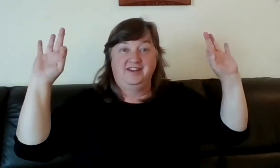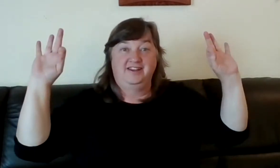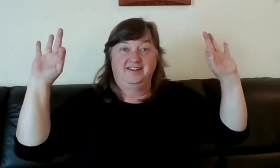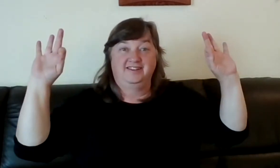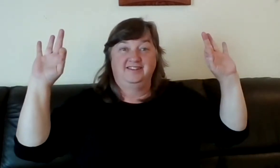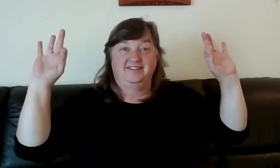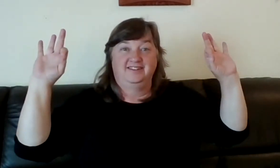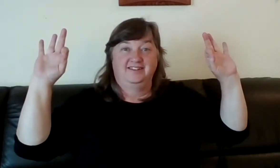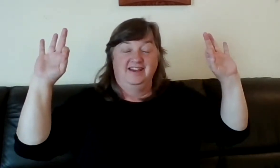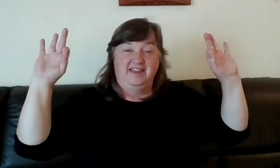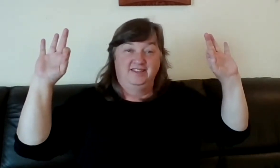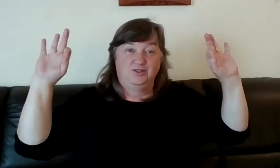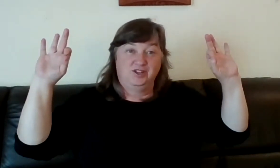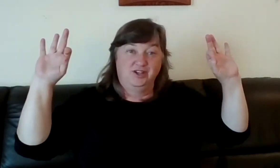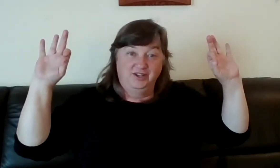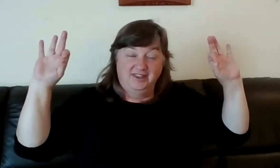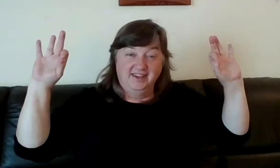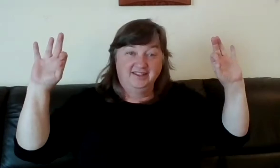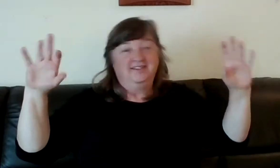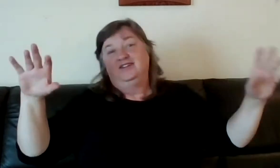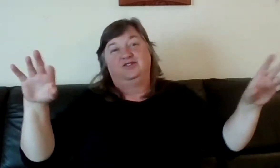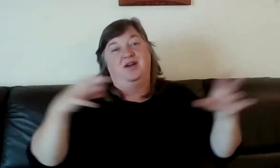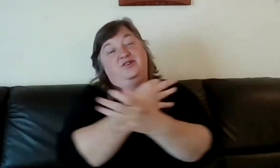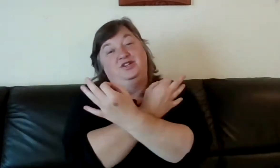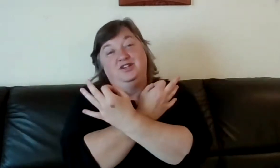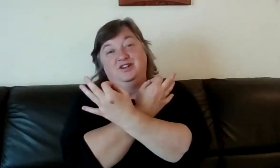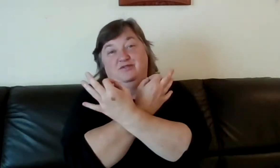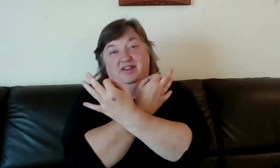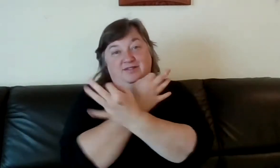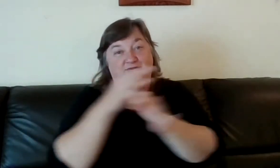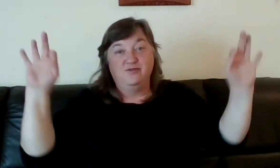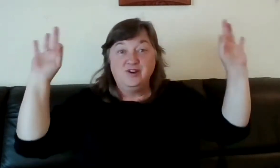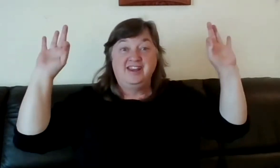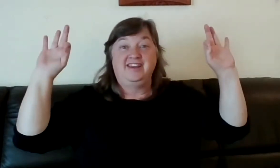Free. And that's usually a good thing. So have a good look on your face. Free.